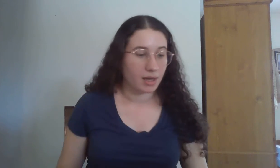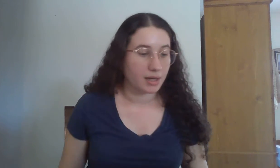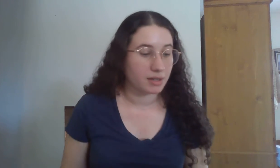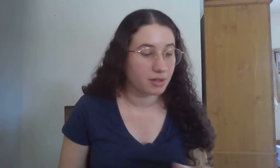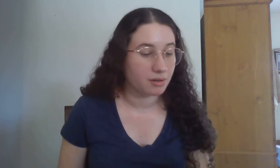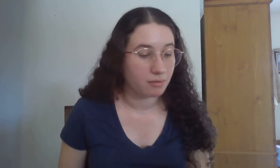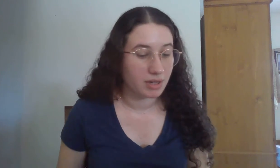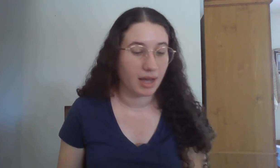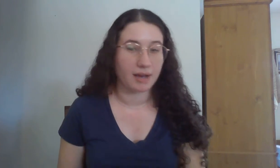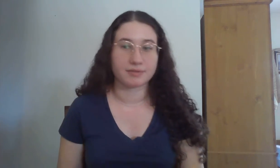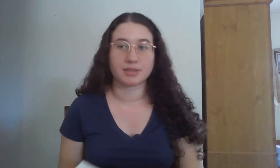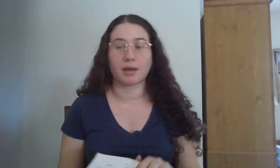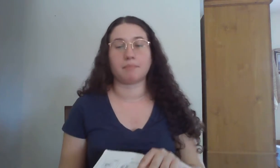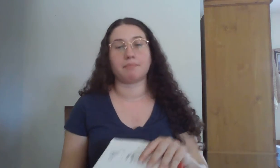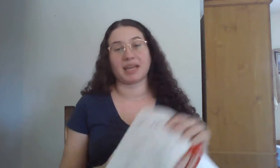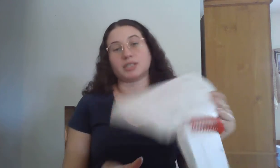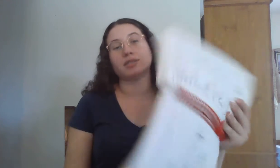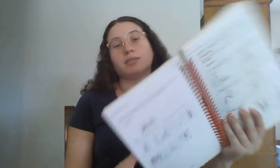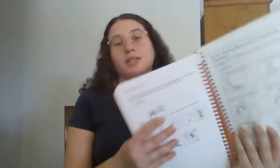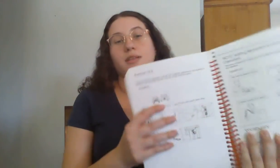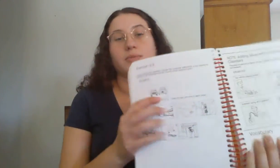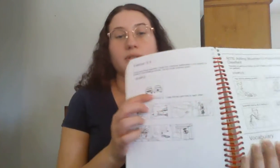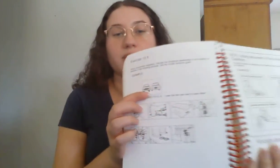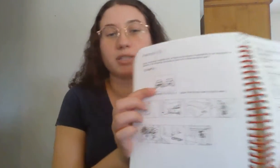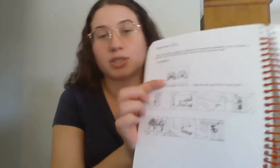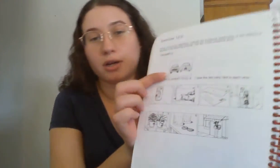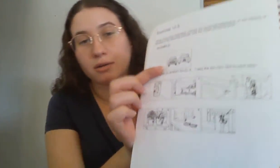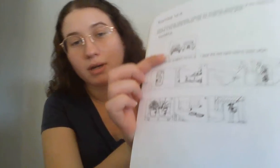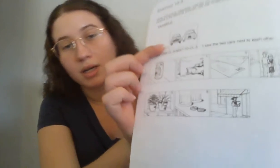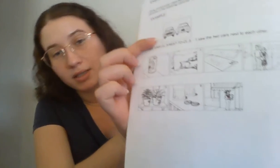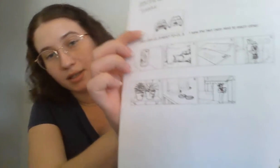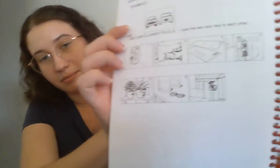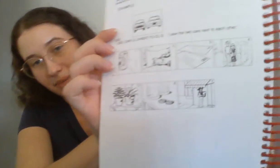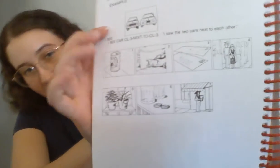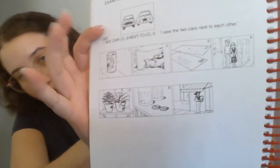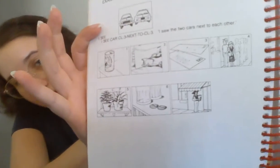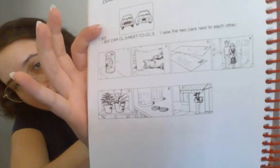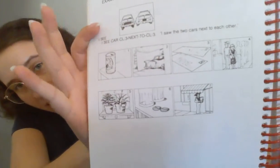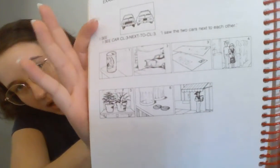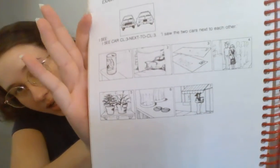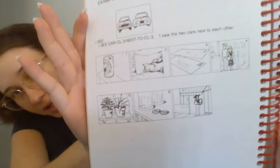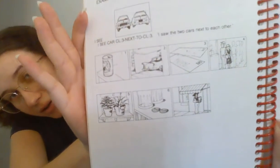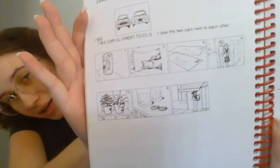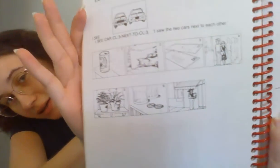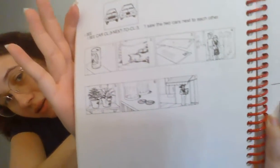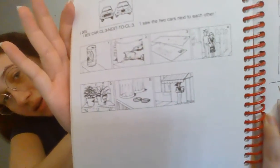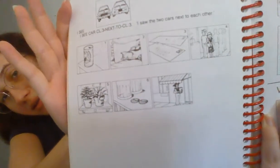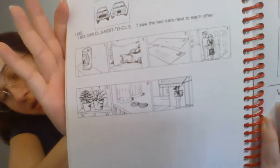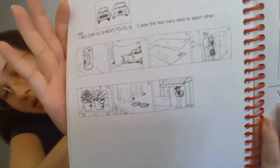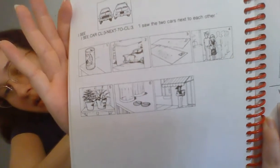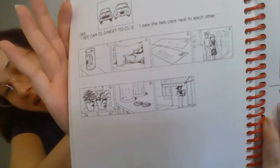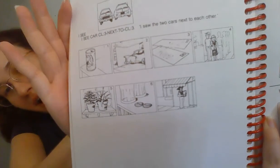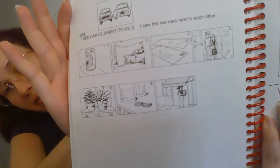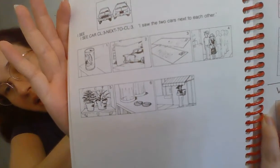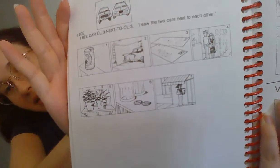And here we have some pictures in the book. They show some pictures. And then you gotta think to yourself, how would I